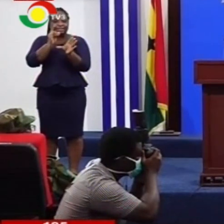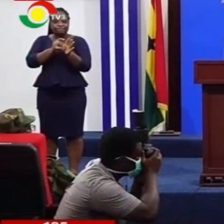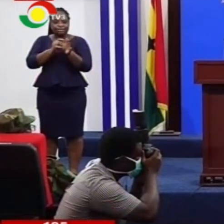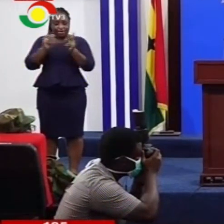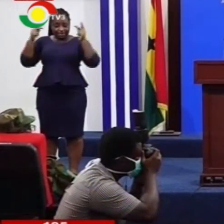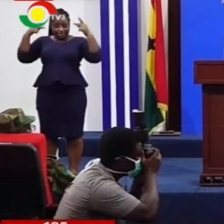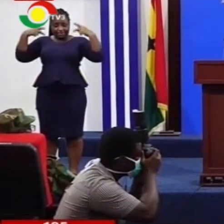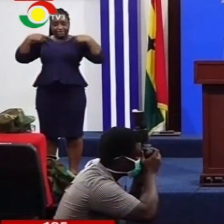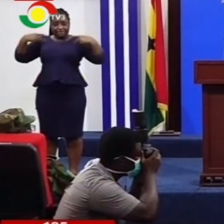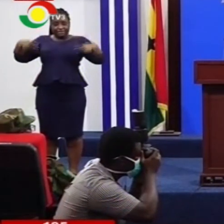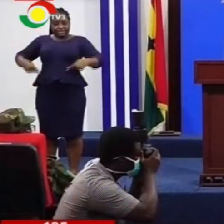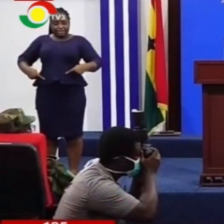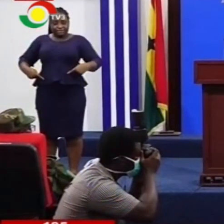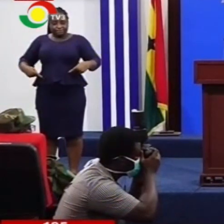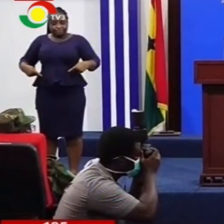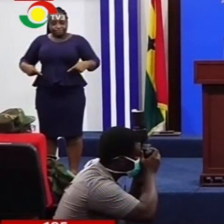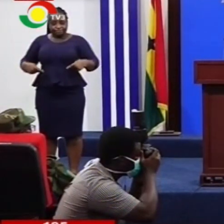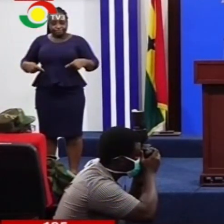physical,